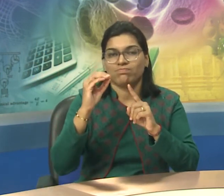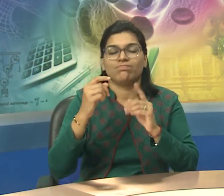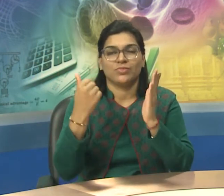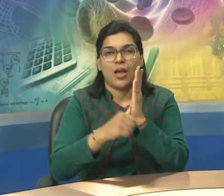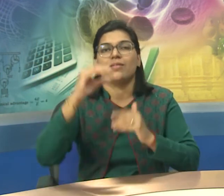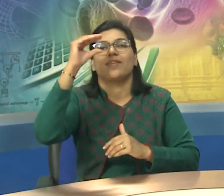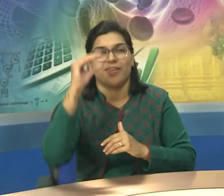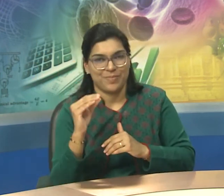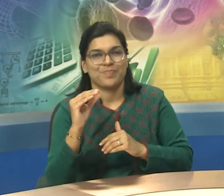KPO employee